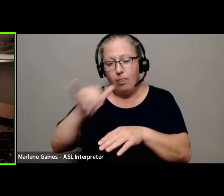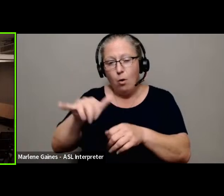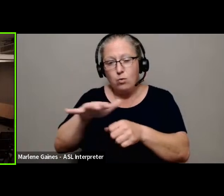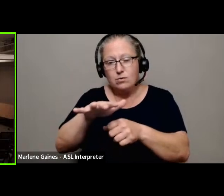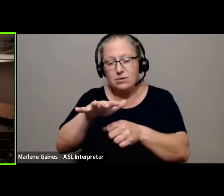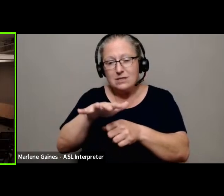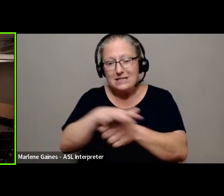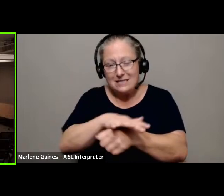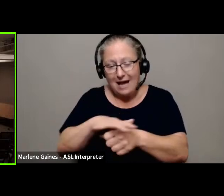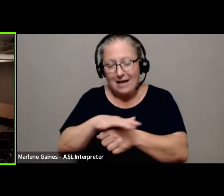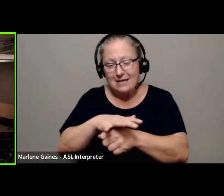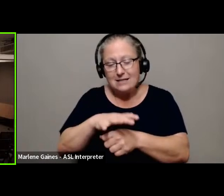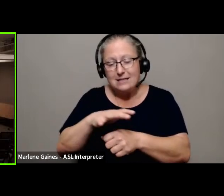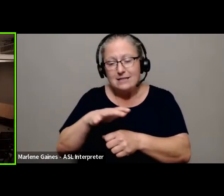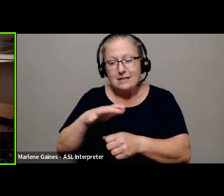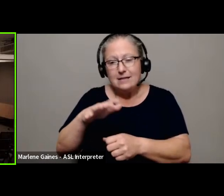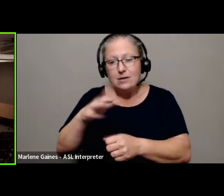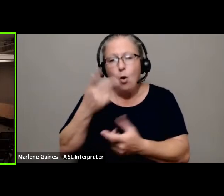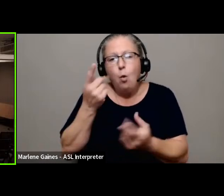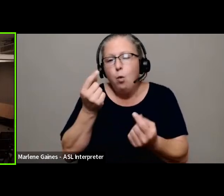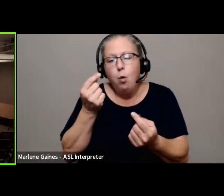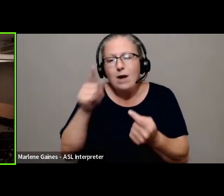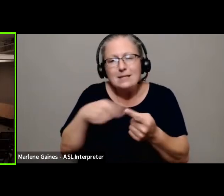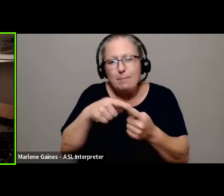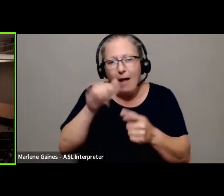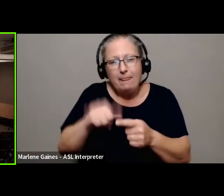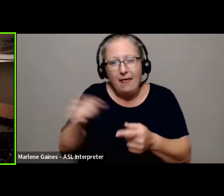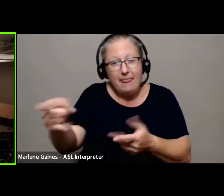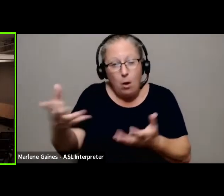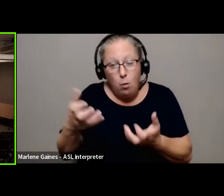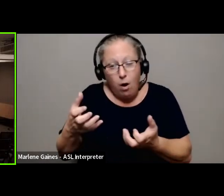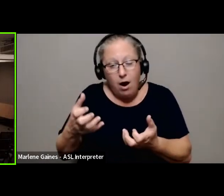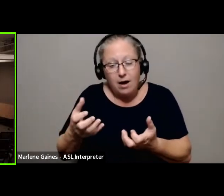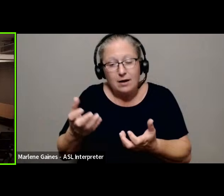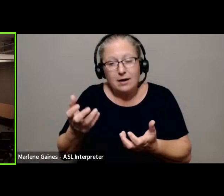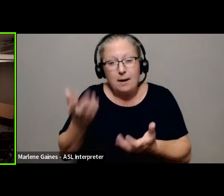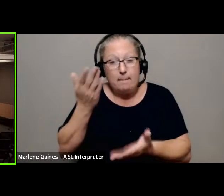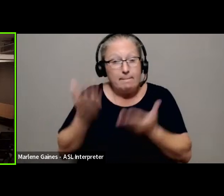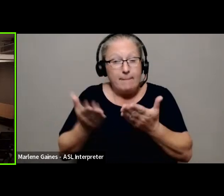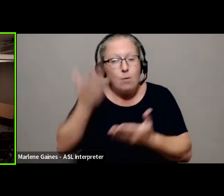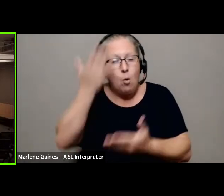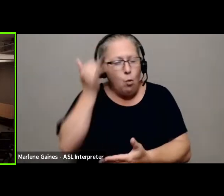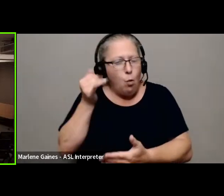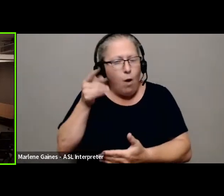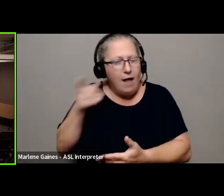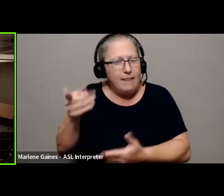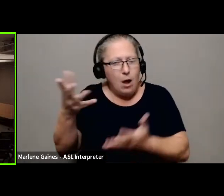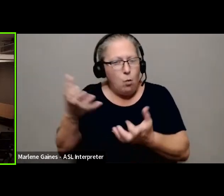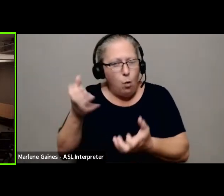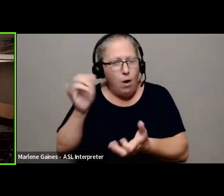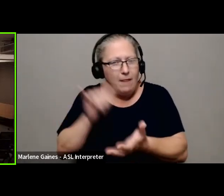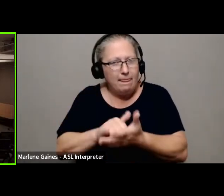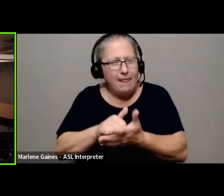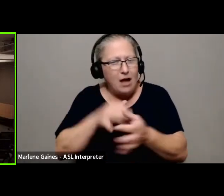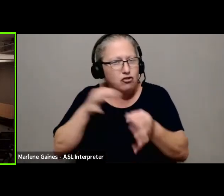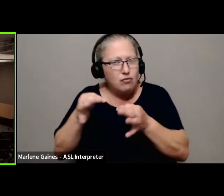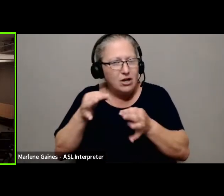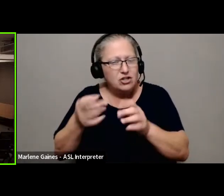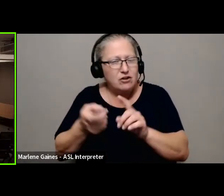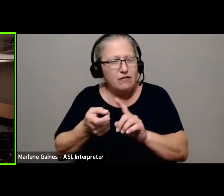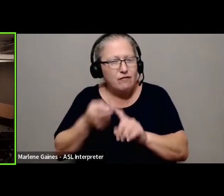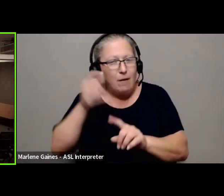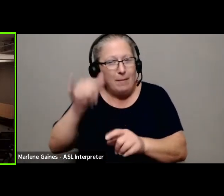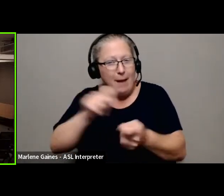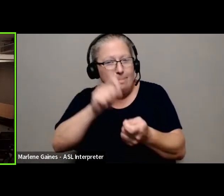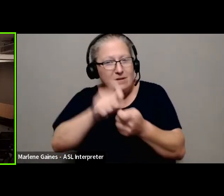and like, what is it about it that they want? Like Yeah. maybe why do they want that direction from that